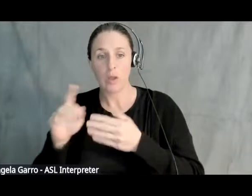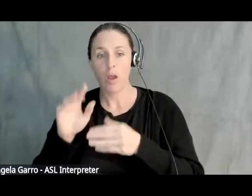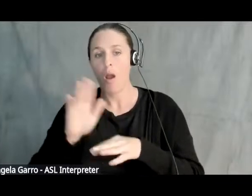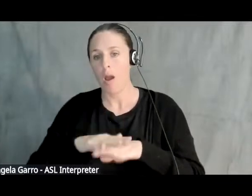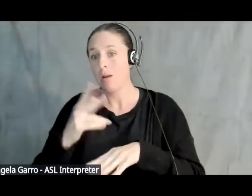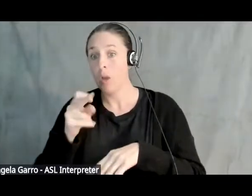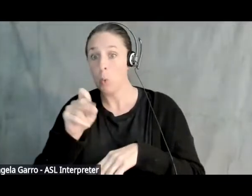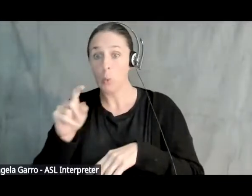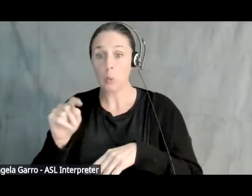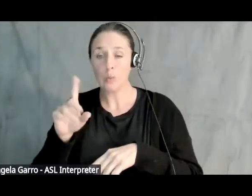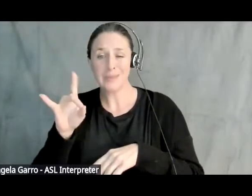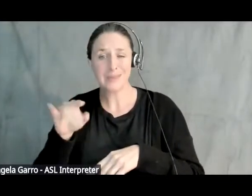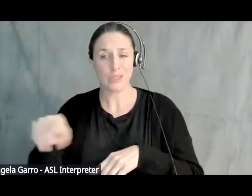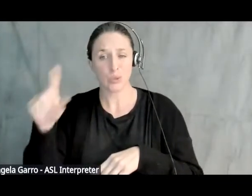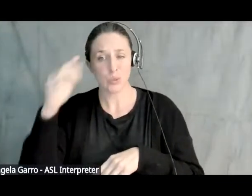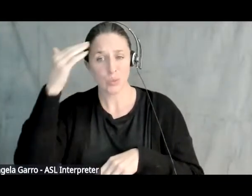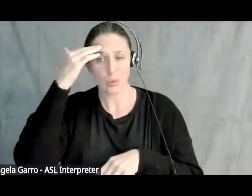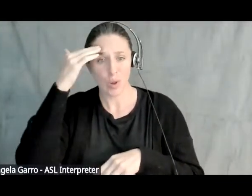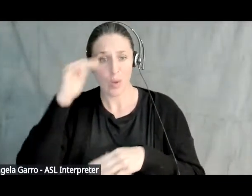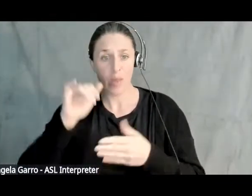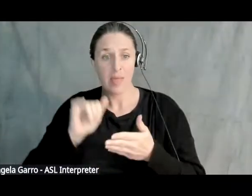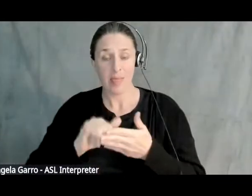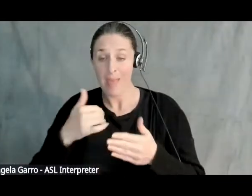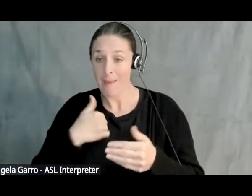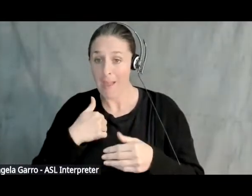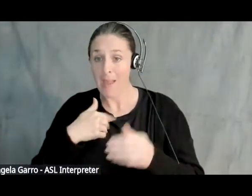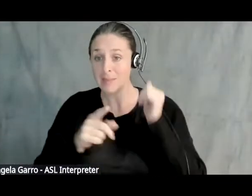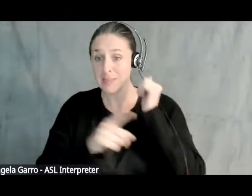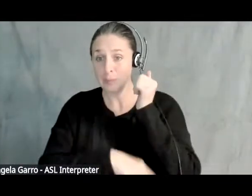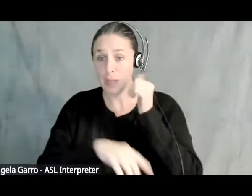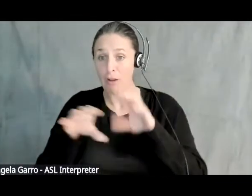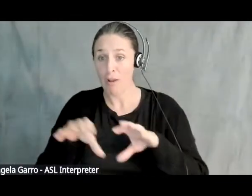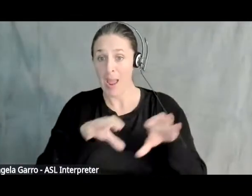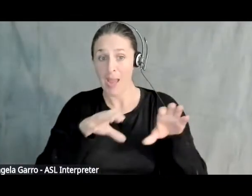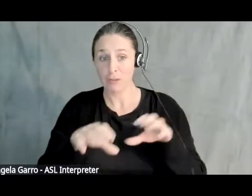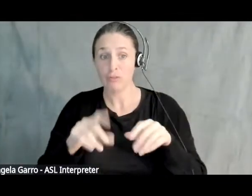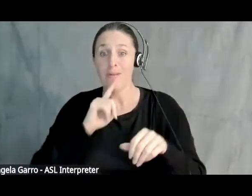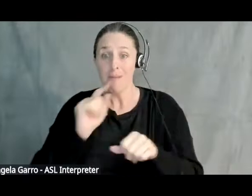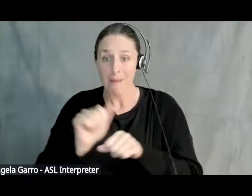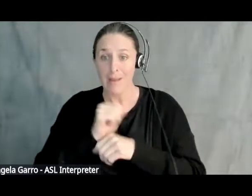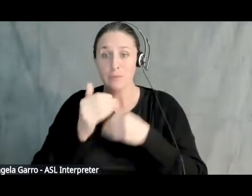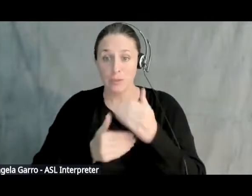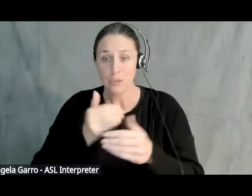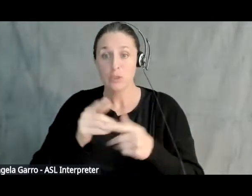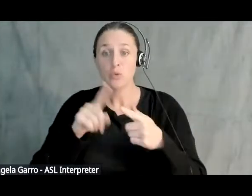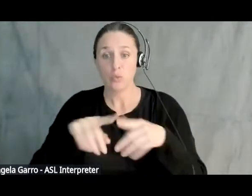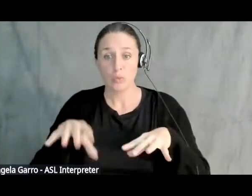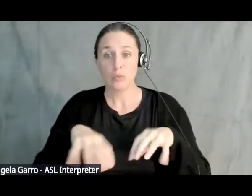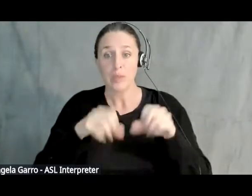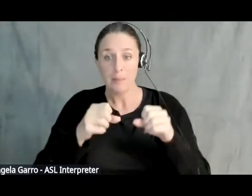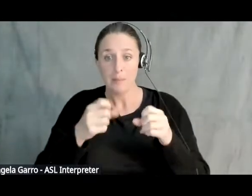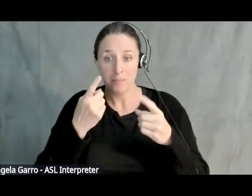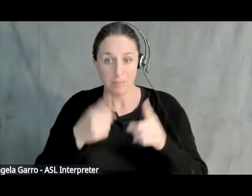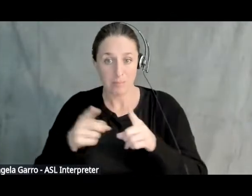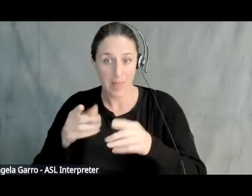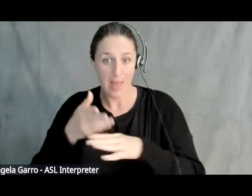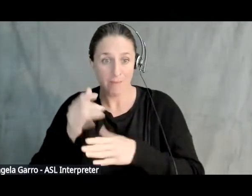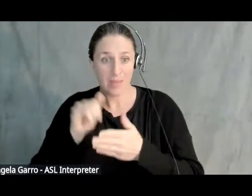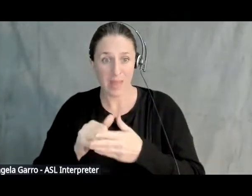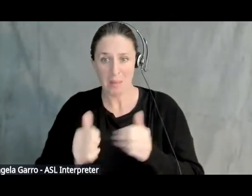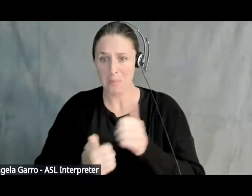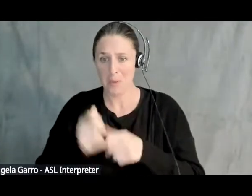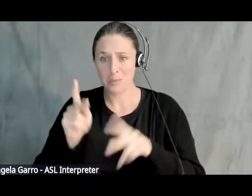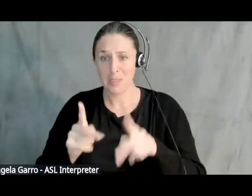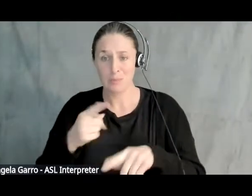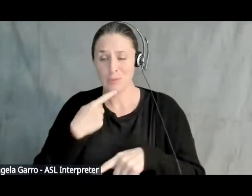know that there is like disciplinary action and there is a actual procedure to take place after this? And most people were no, and it was